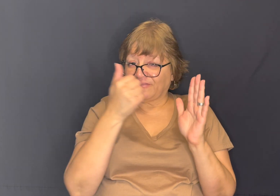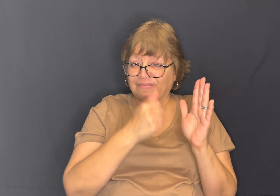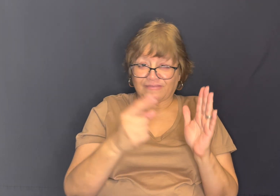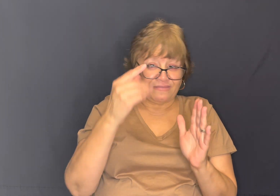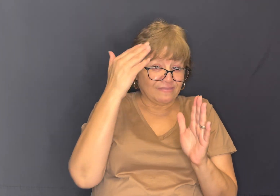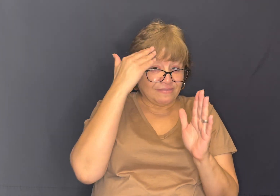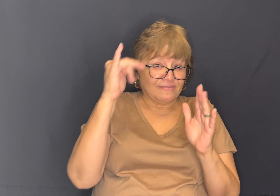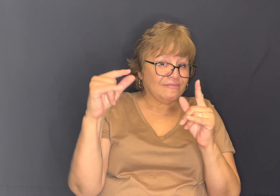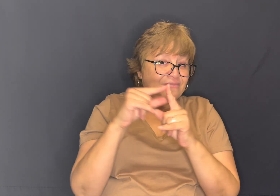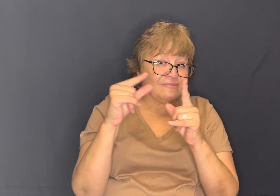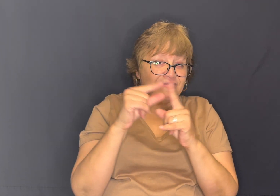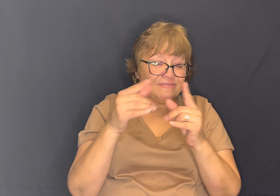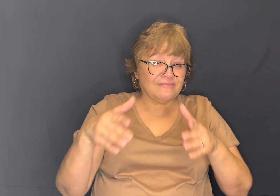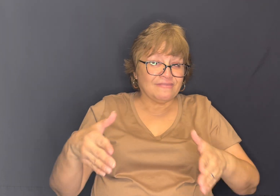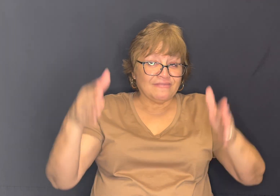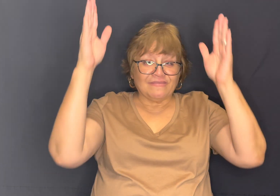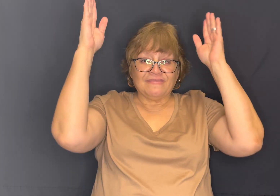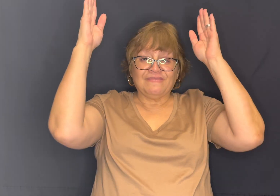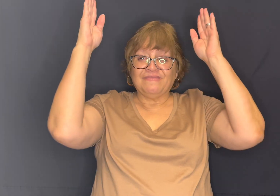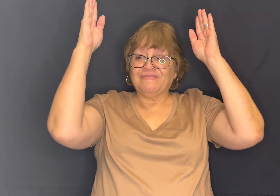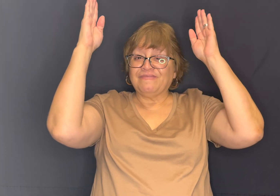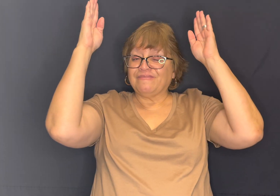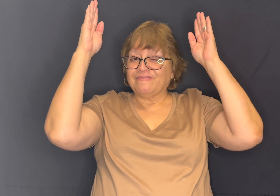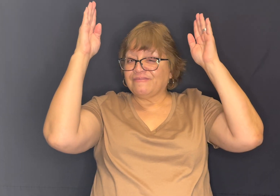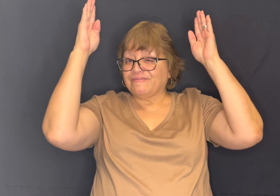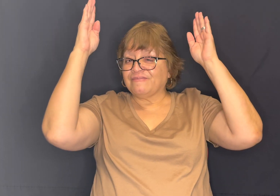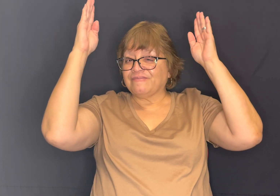5. Anyone know that word?